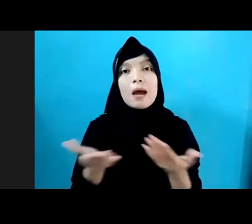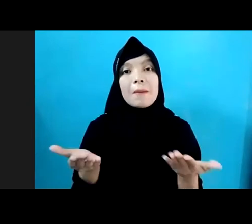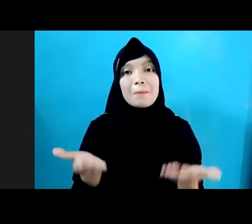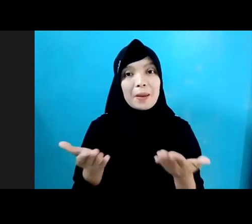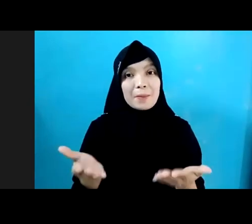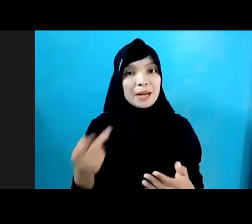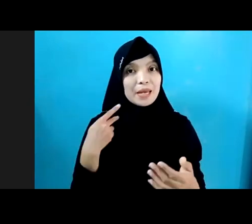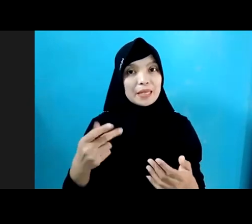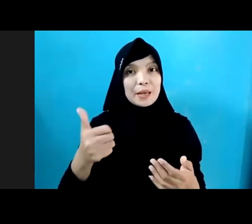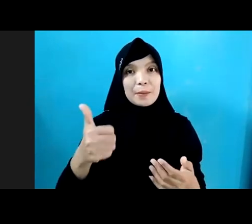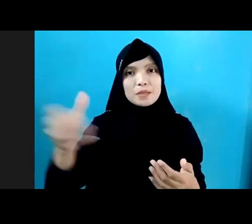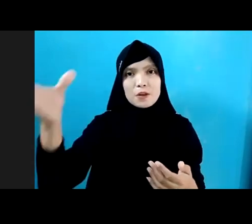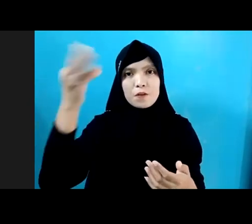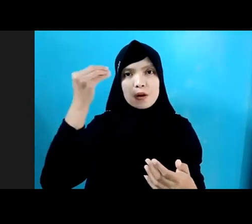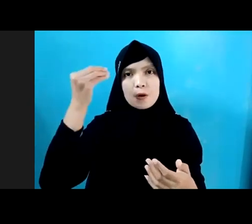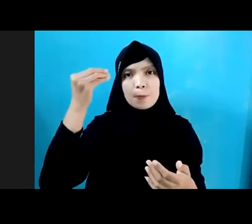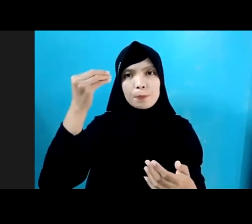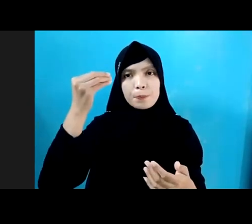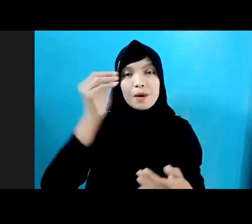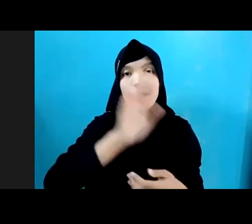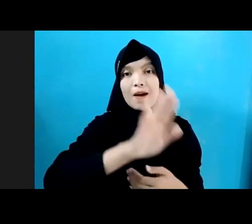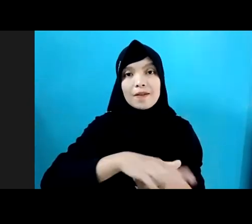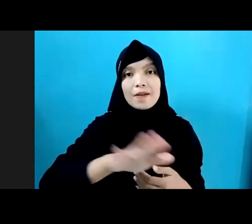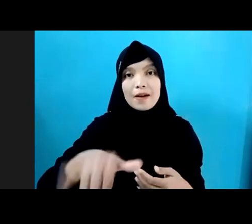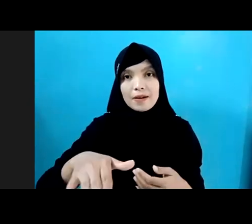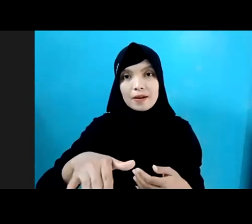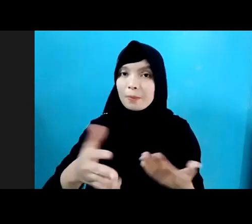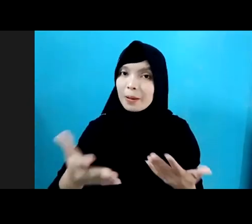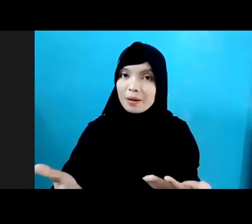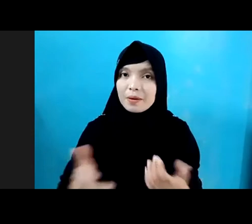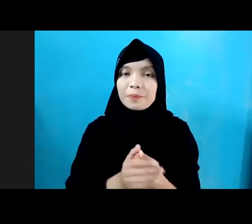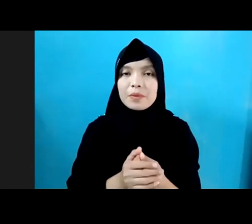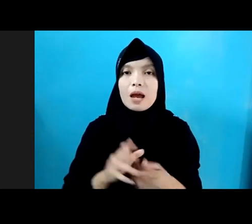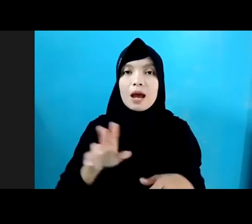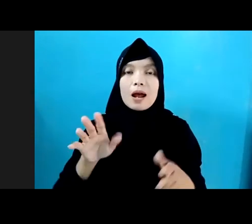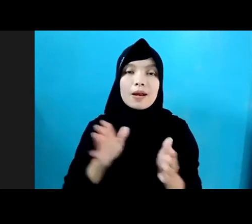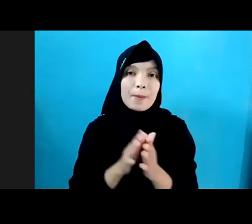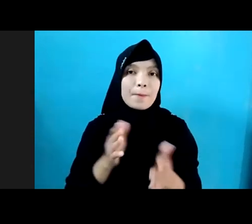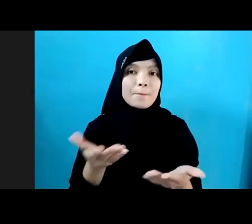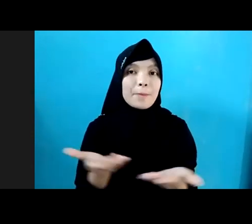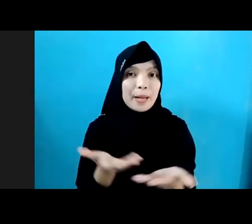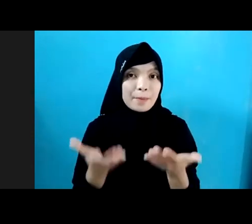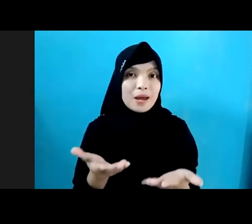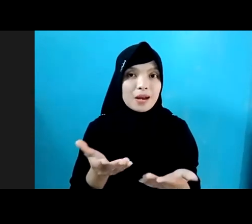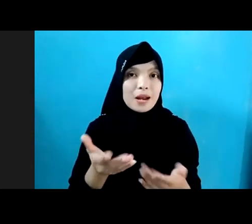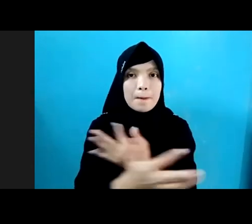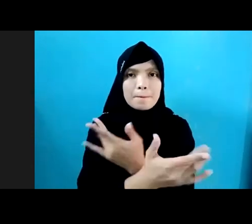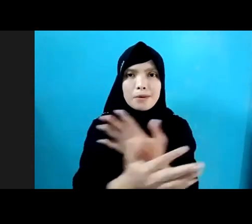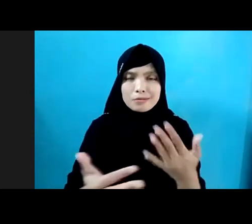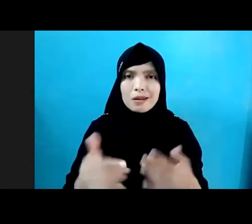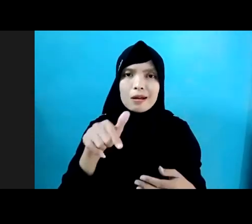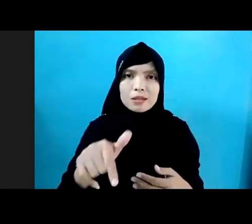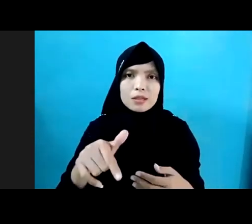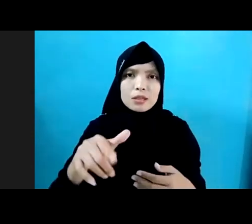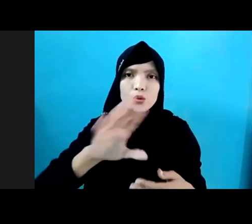Safe And Keeping The Communities On Track As To What To Look Out For Also But I'll